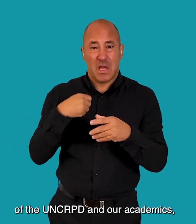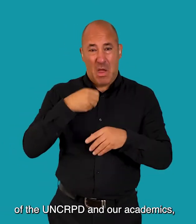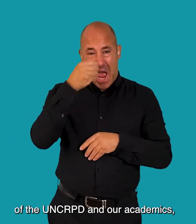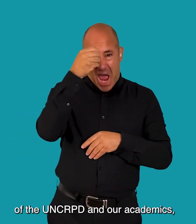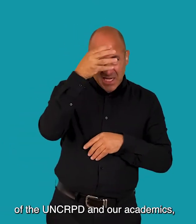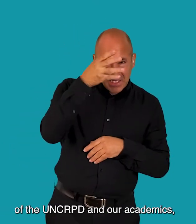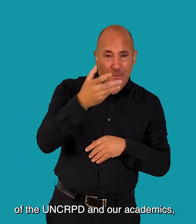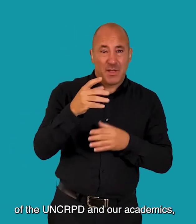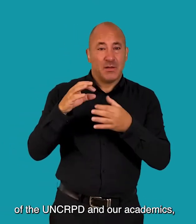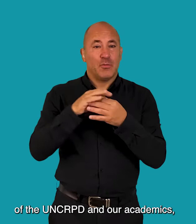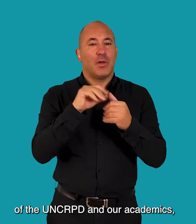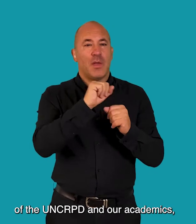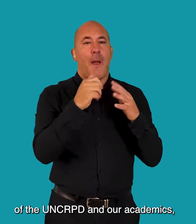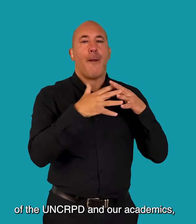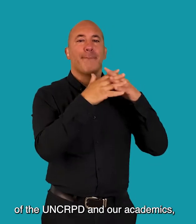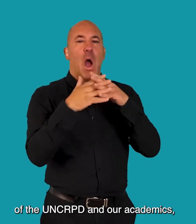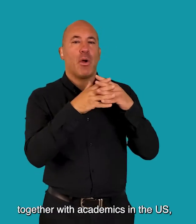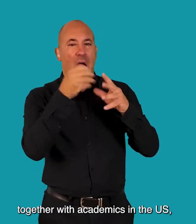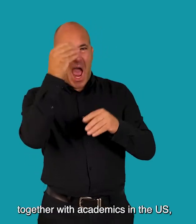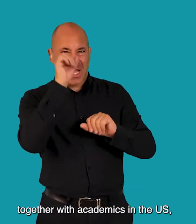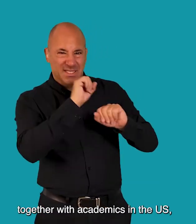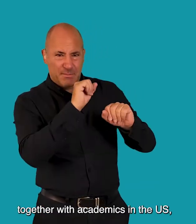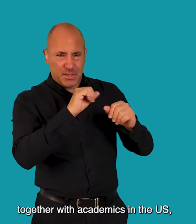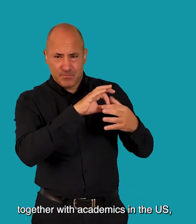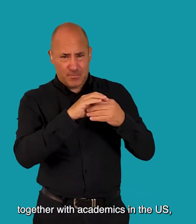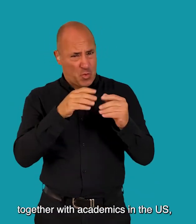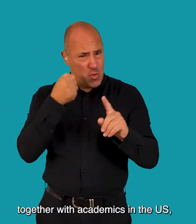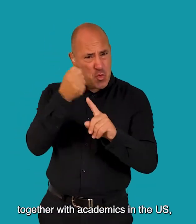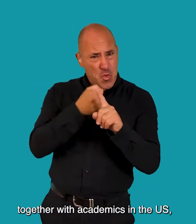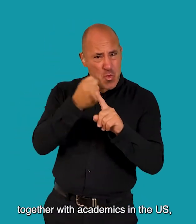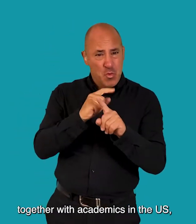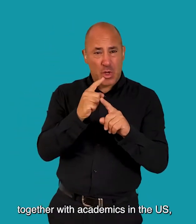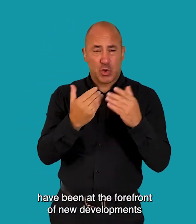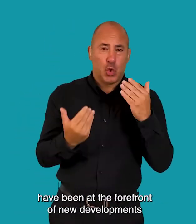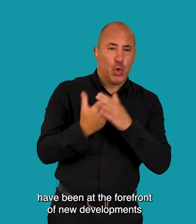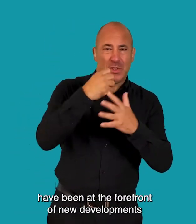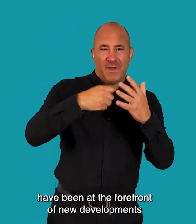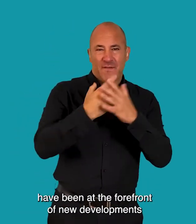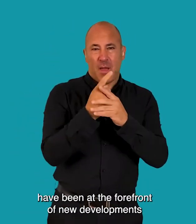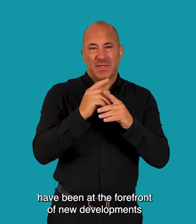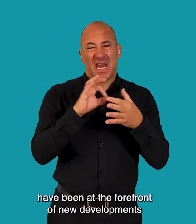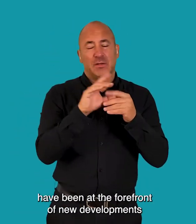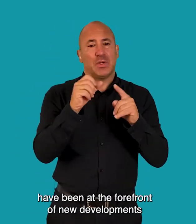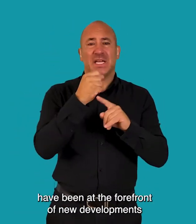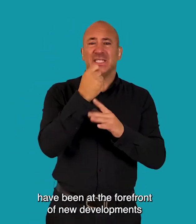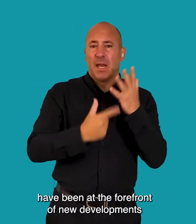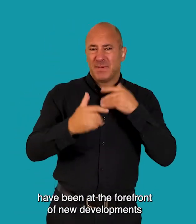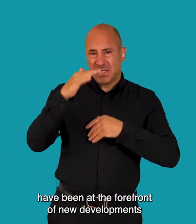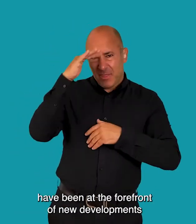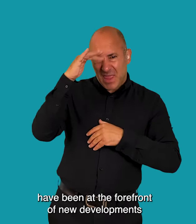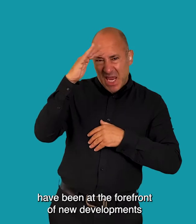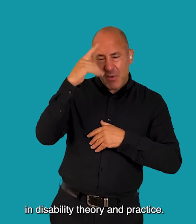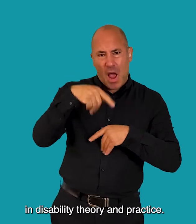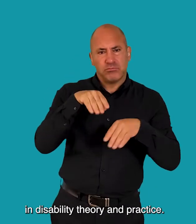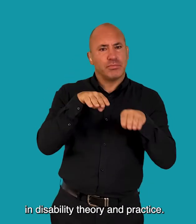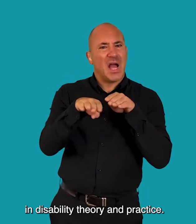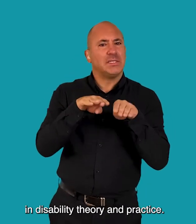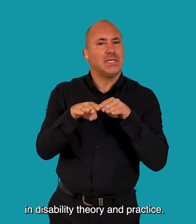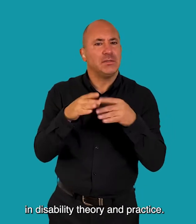CRPD, and our academics, together with academics in the US, have been at the forefront of new developments in disability theory